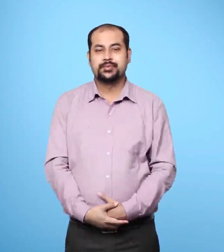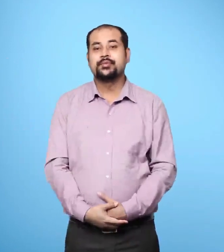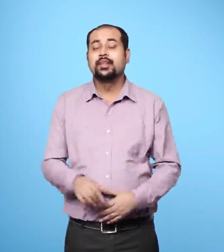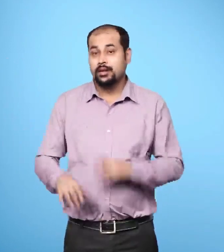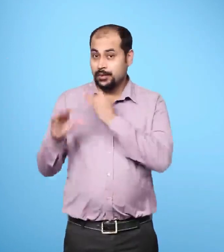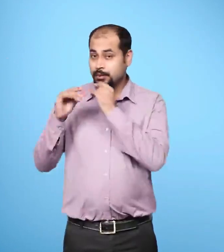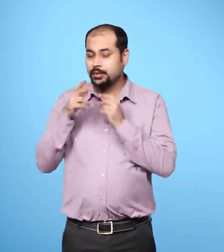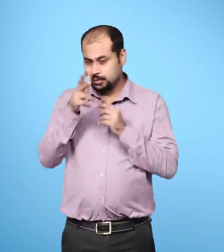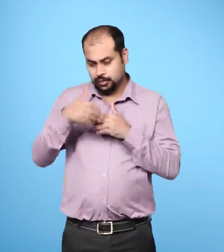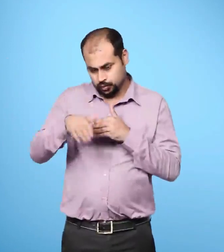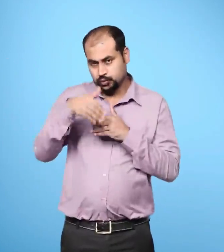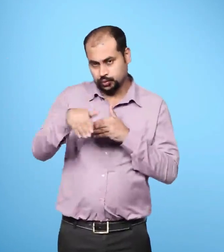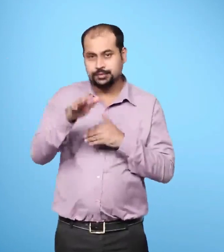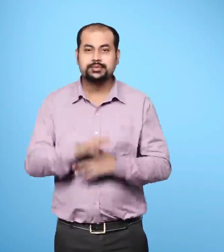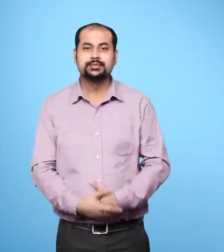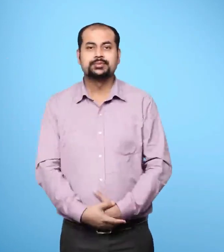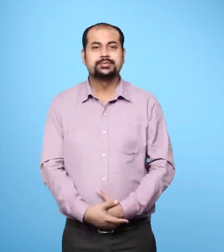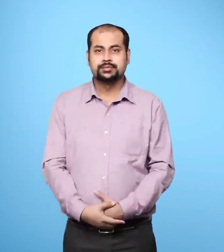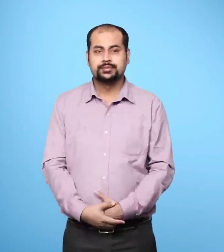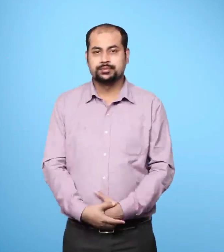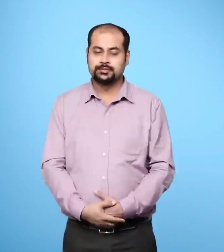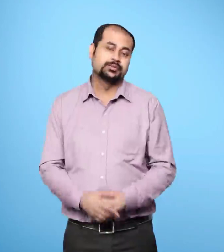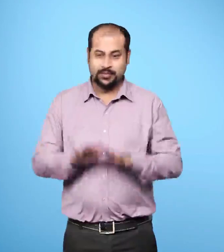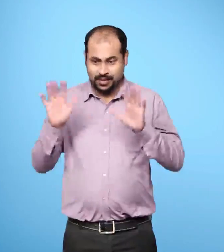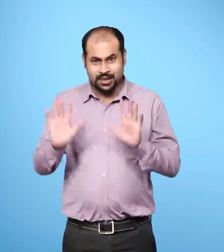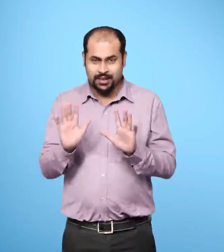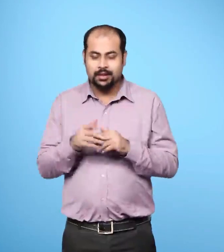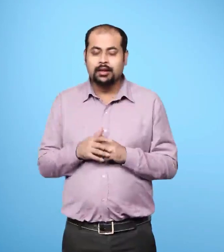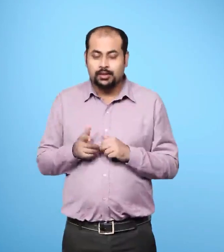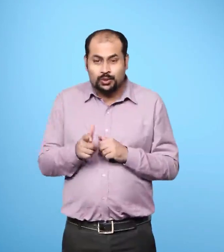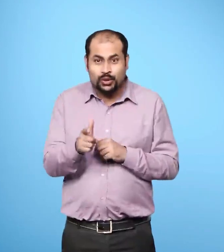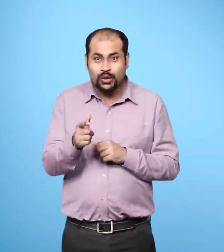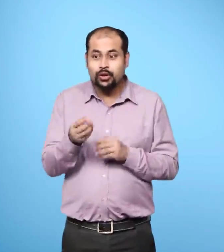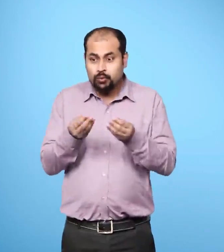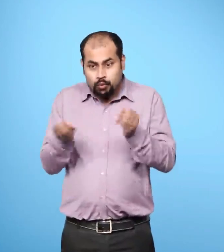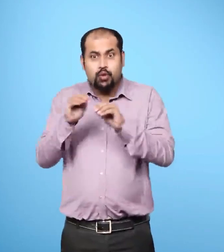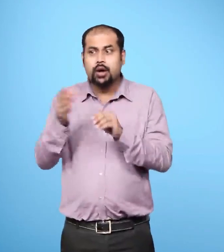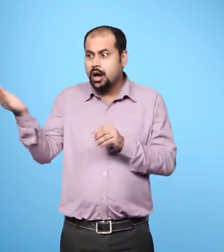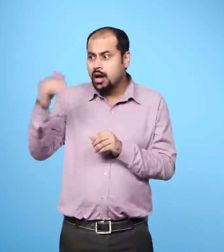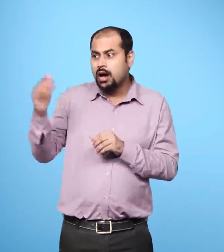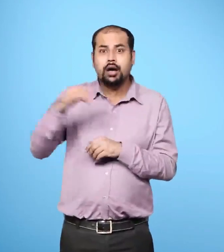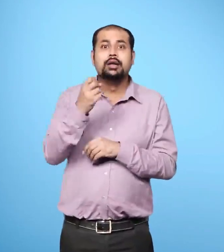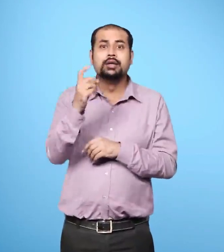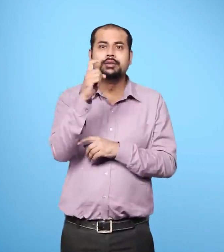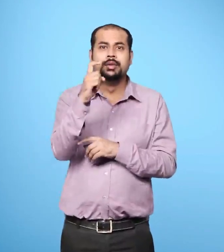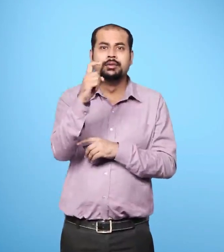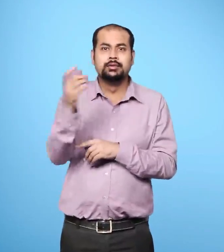The flute man continues. Then came 7 more rats.